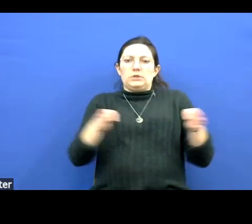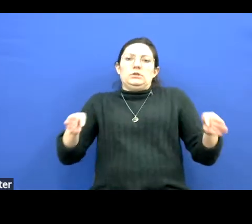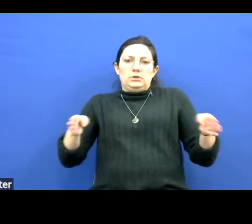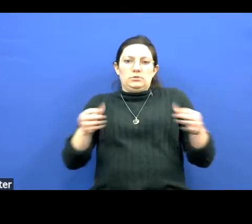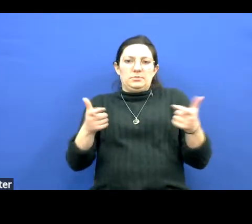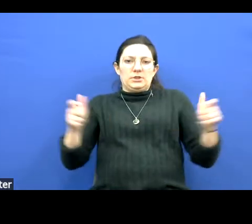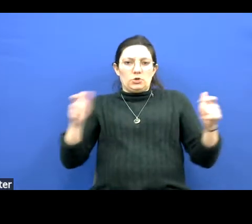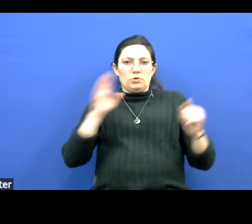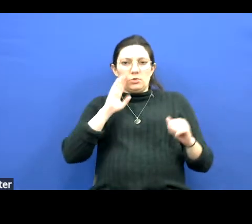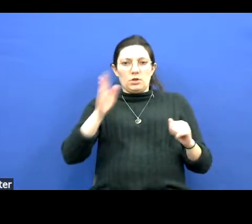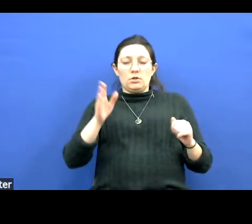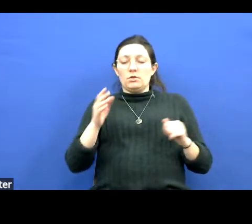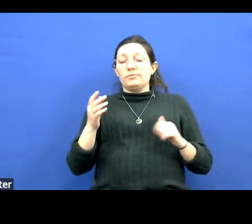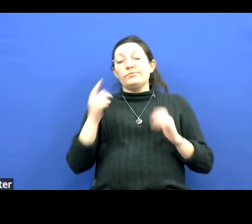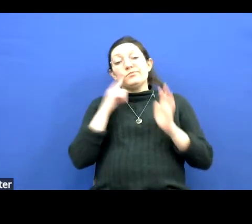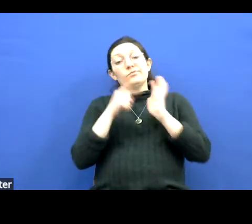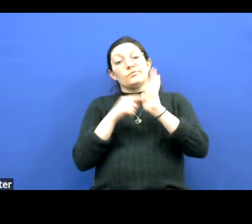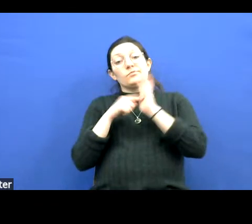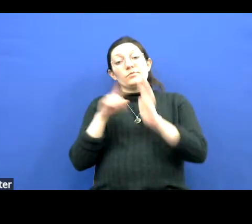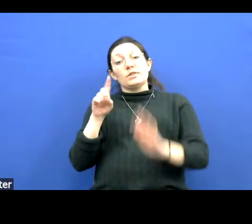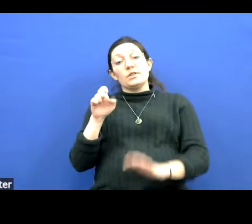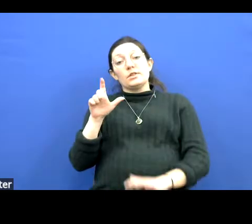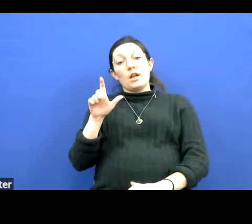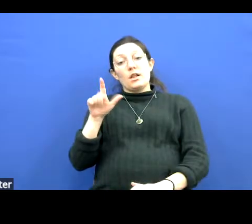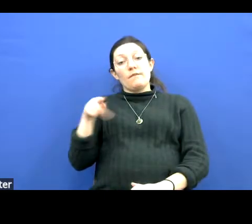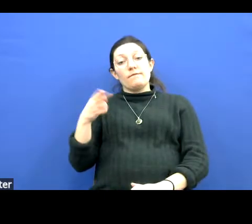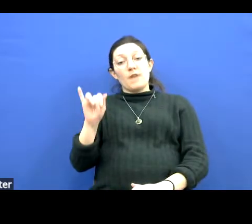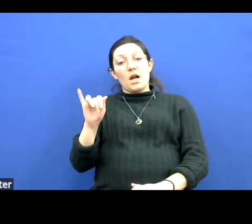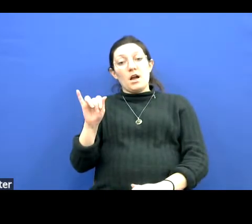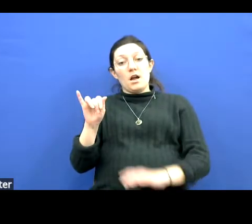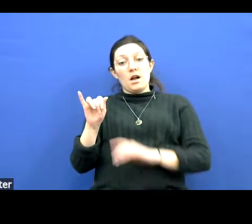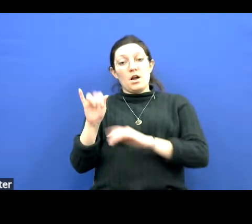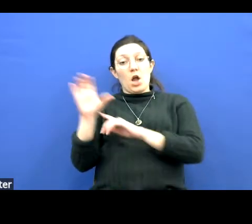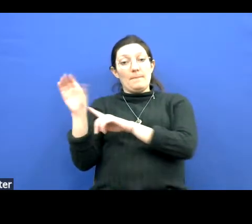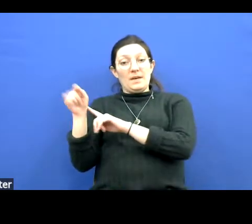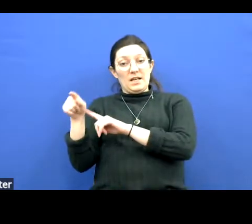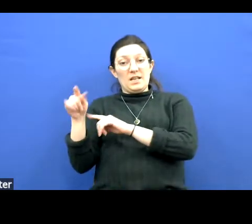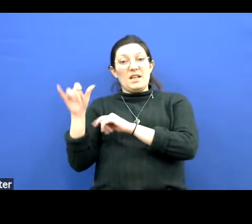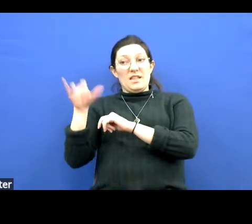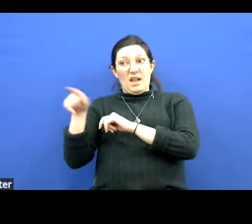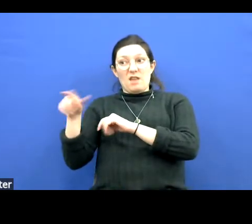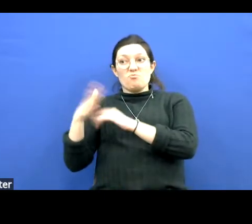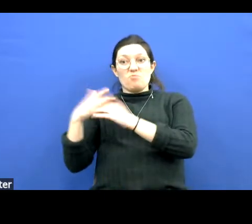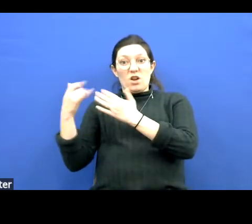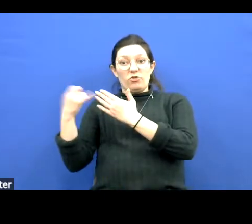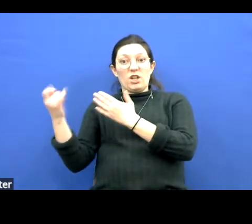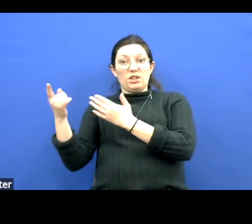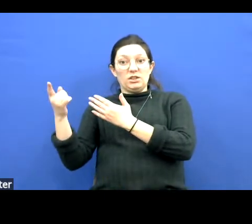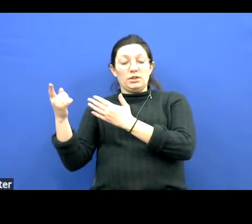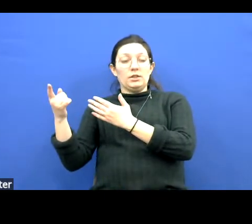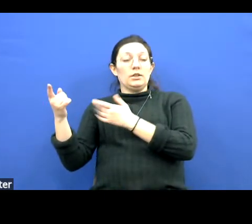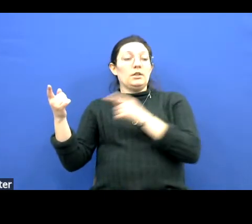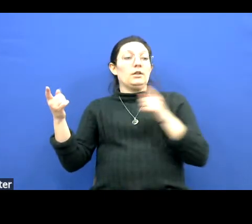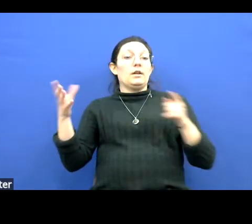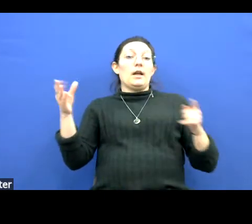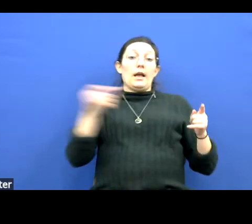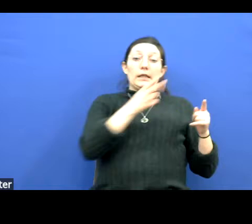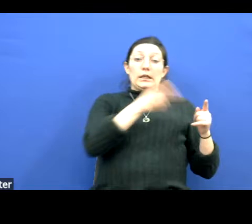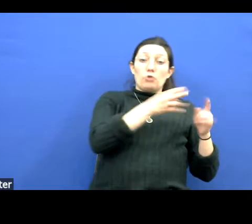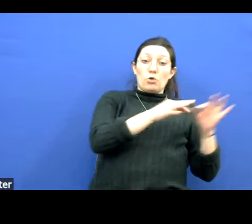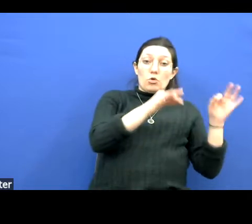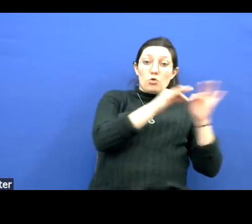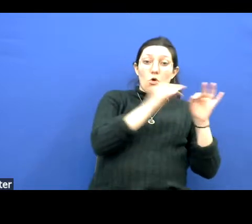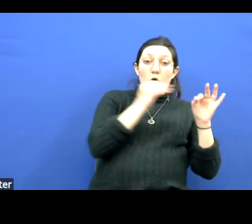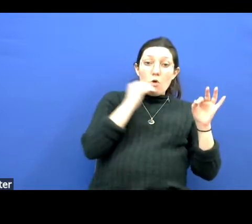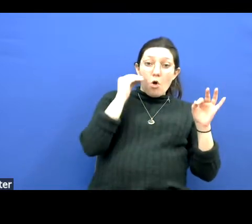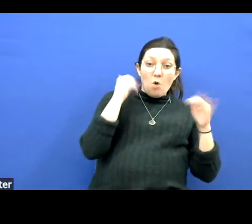Delphi project is because of the cobblestone basement walls in a lot of these historic homes, we basically said, not only